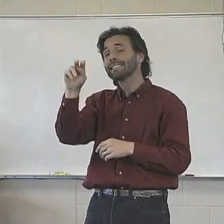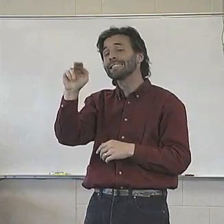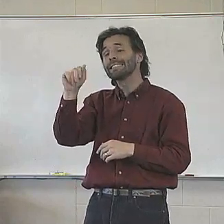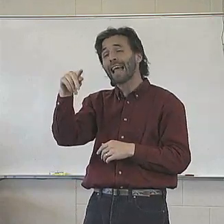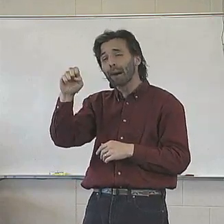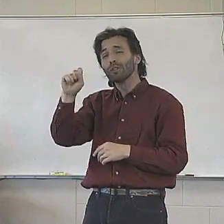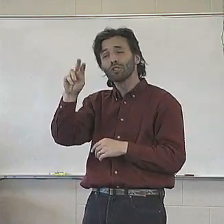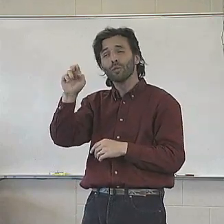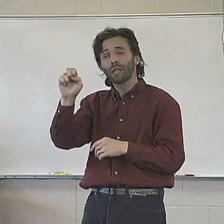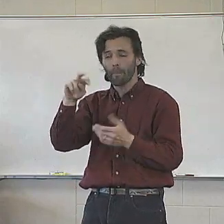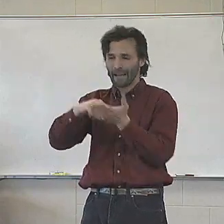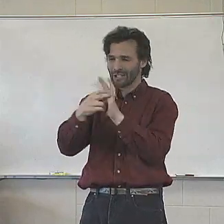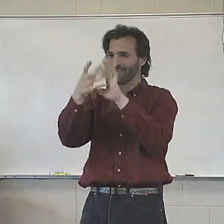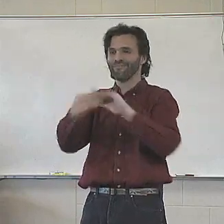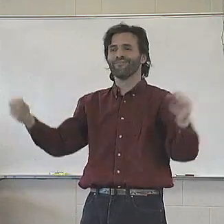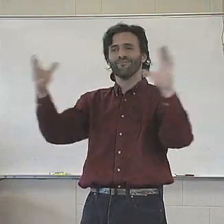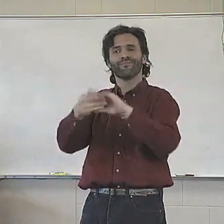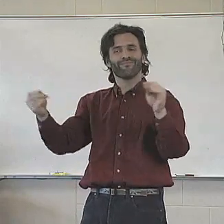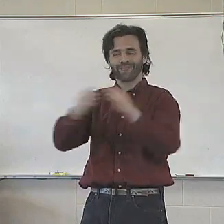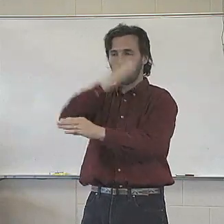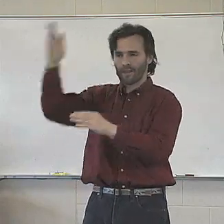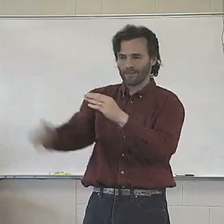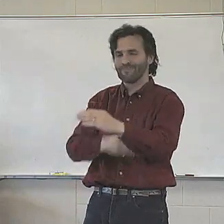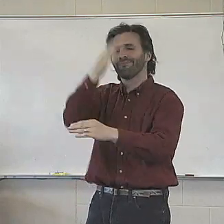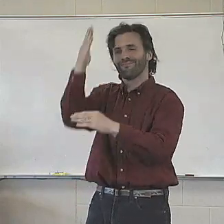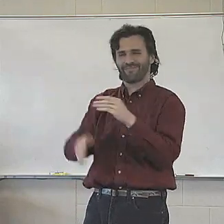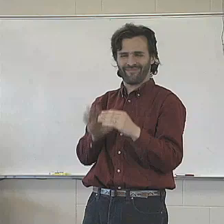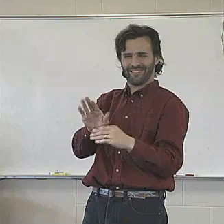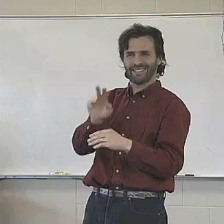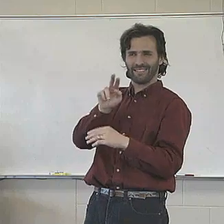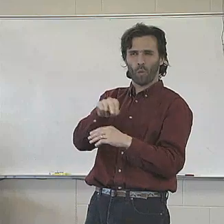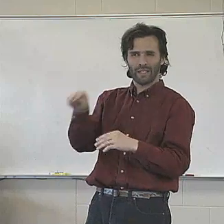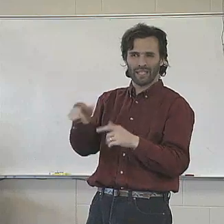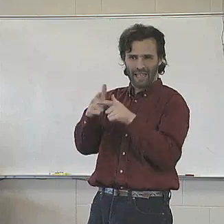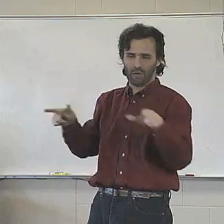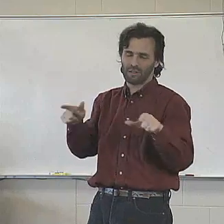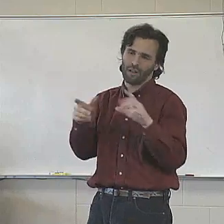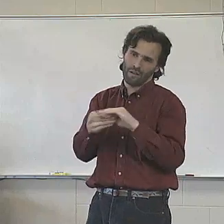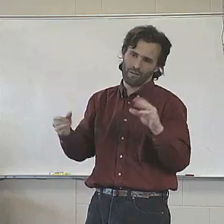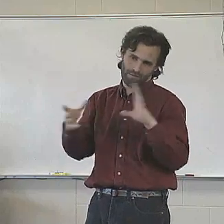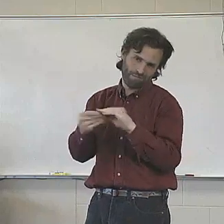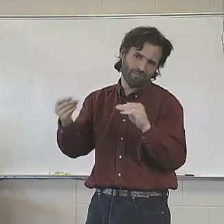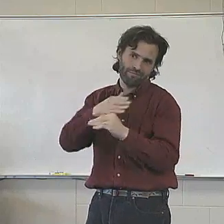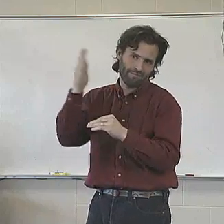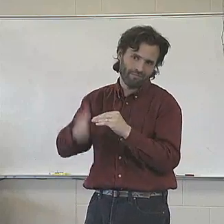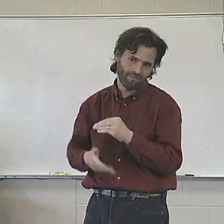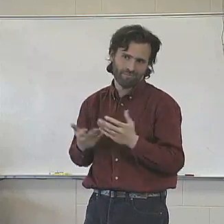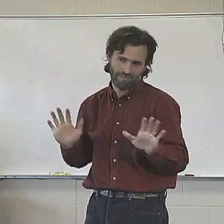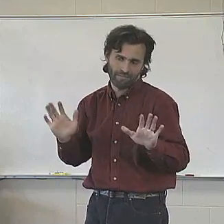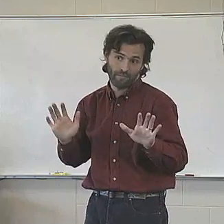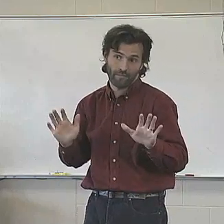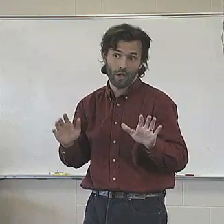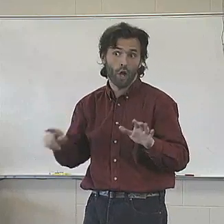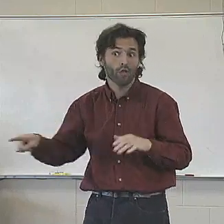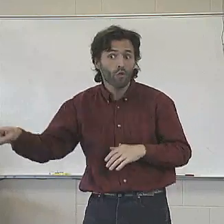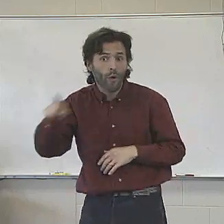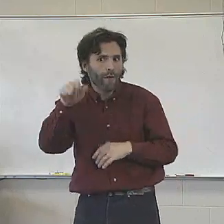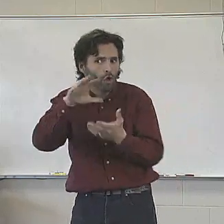ute, which is Norwegian and means snip, snap, snout. This tale is told out, which you're going to have to learn.